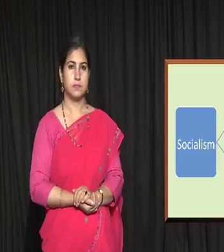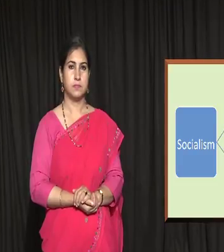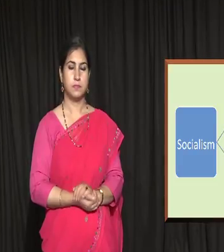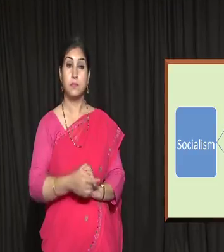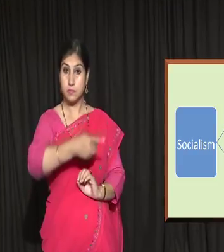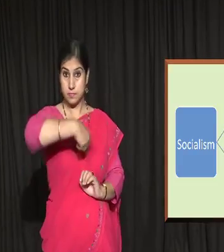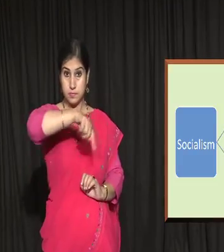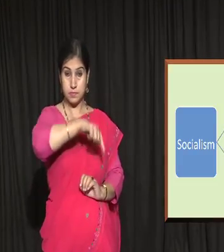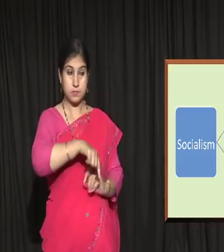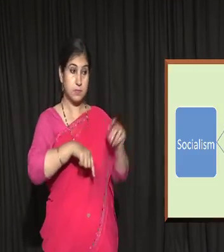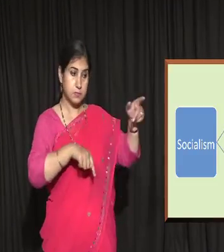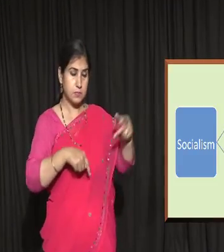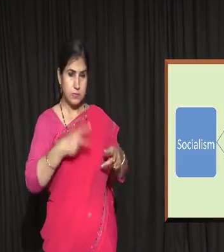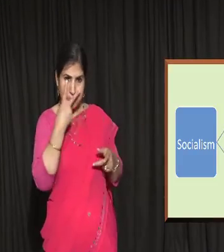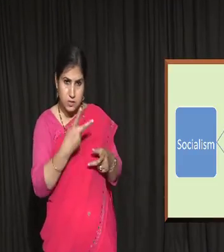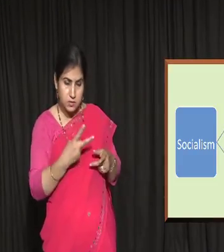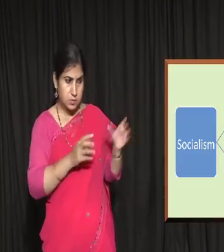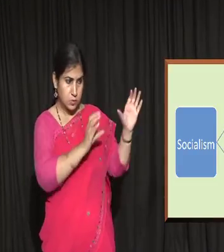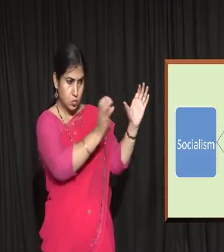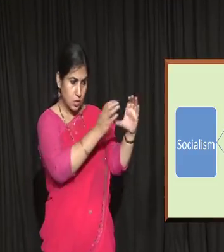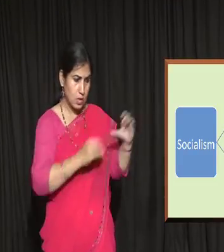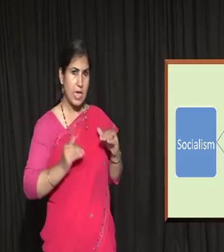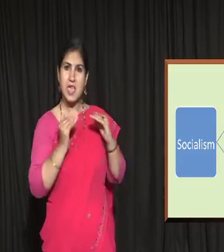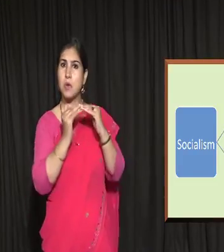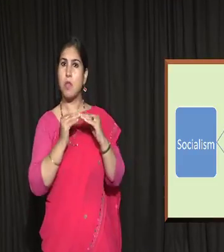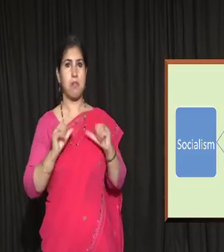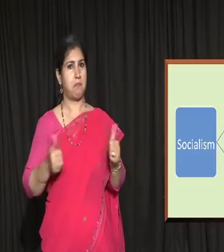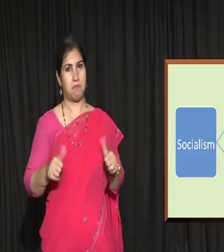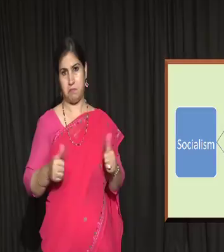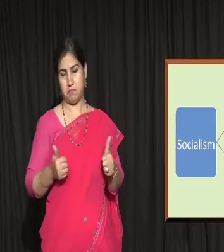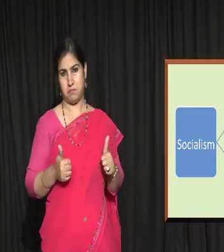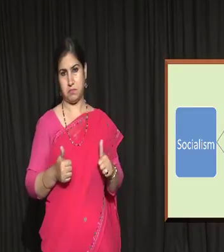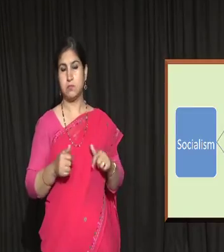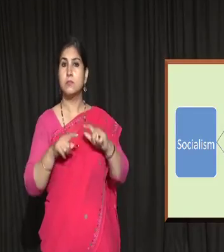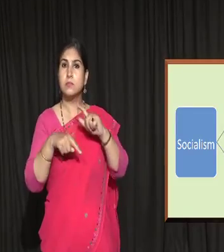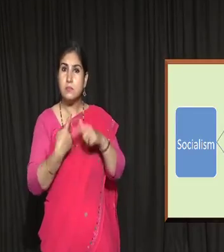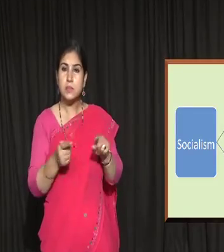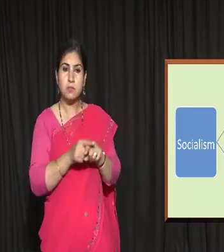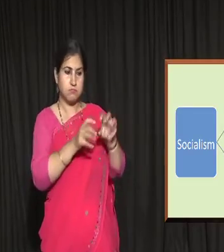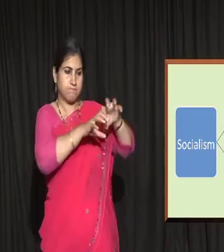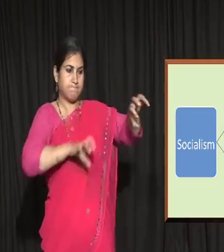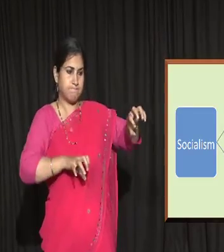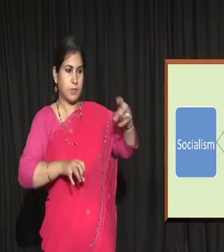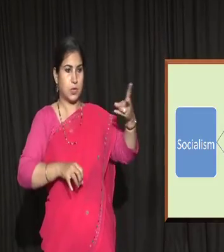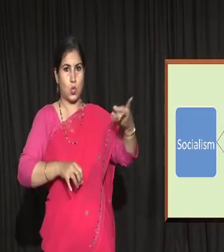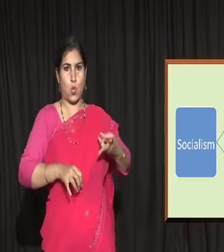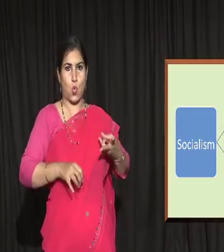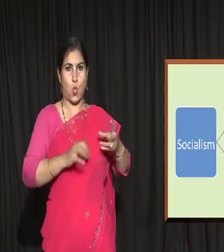Therefore, we see that the society was not equal and it was divided into two classes.